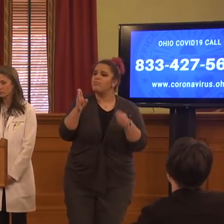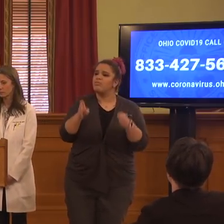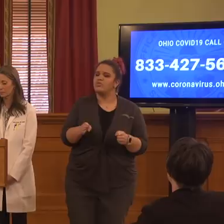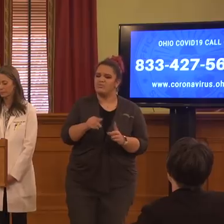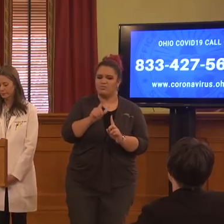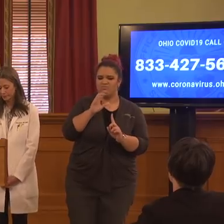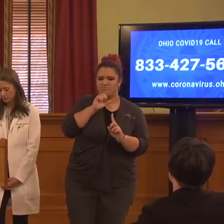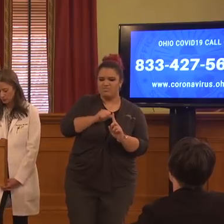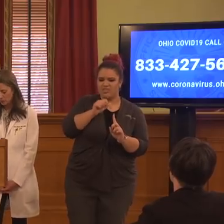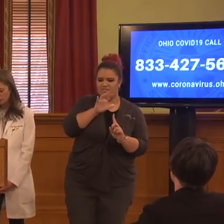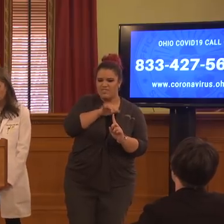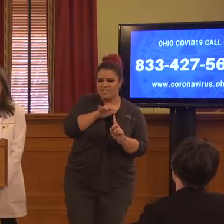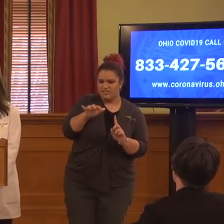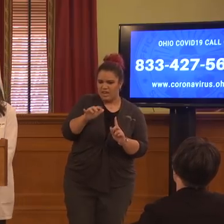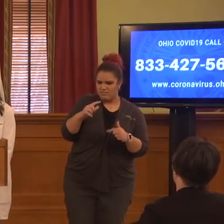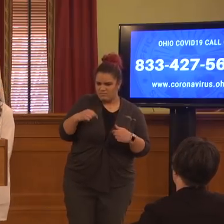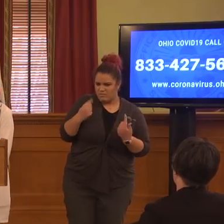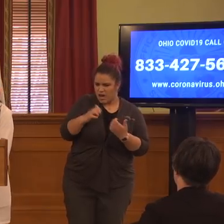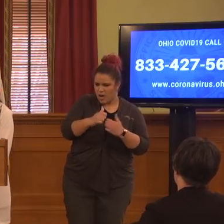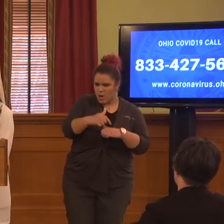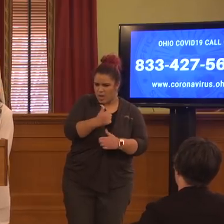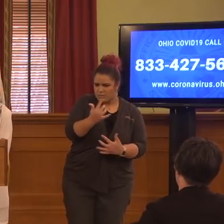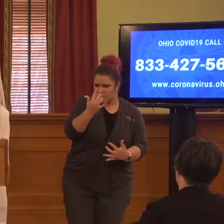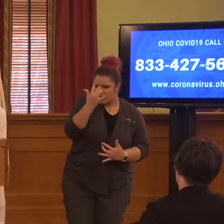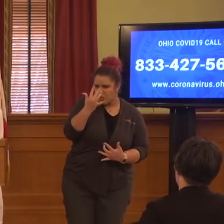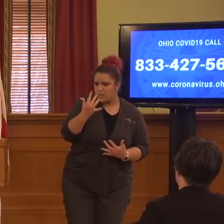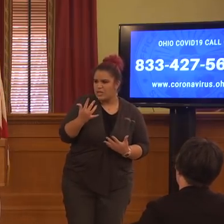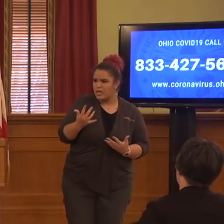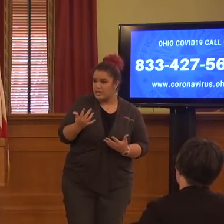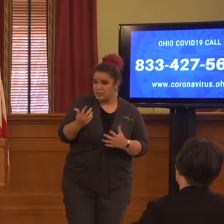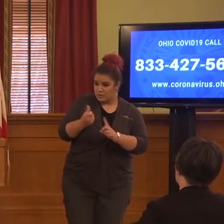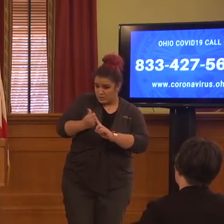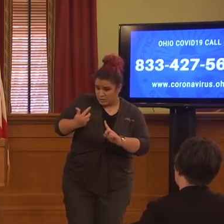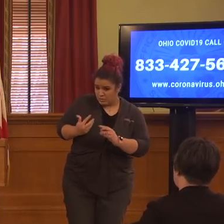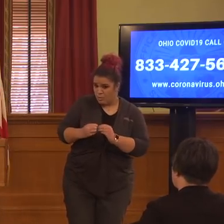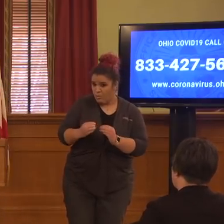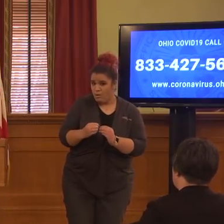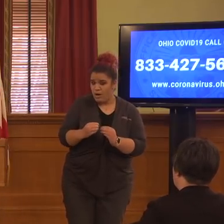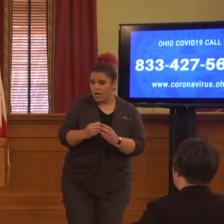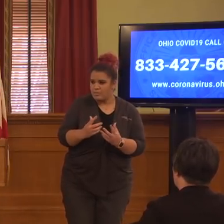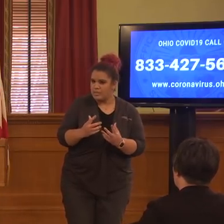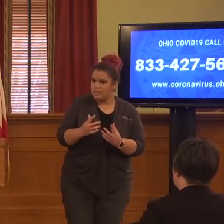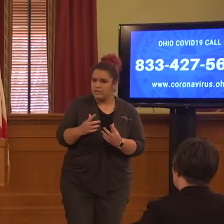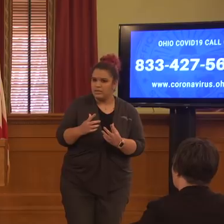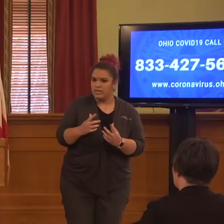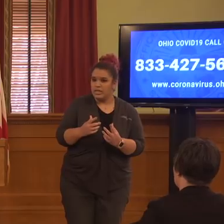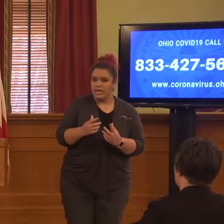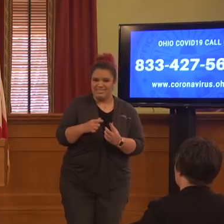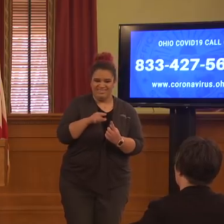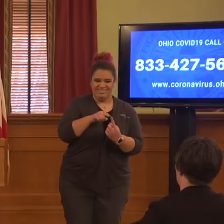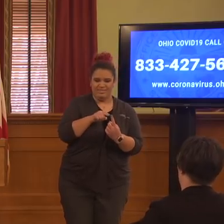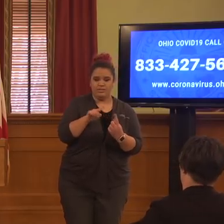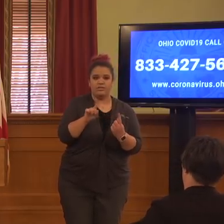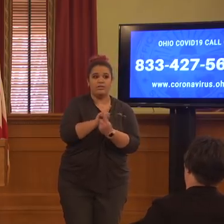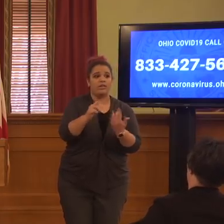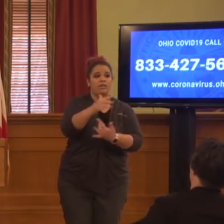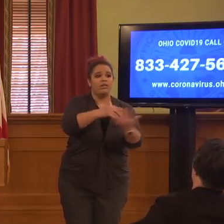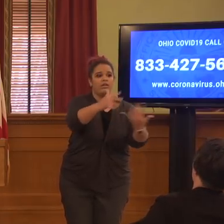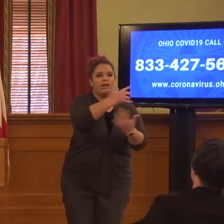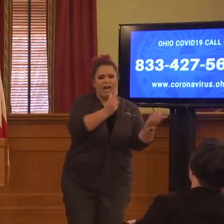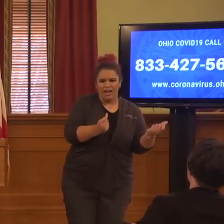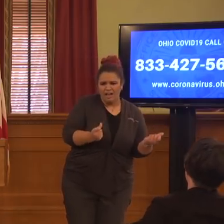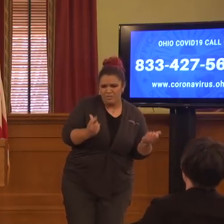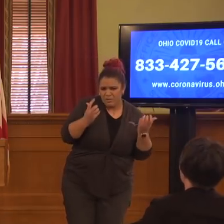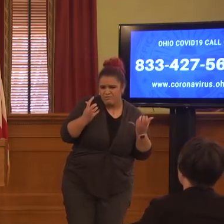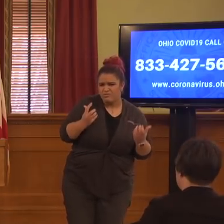sick? What can you tell us about what happened? I don't know if you can get into in terms of the number of contacts this person has had in the